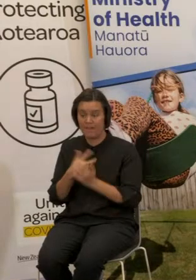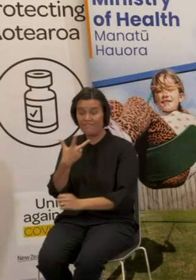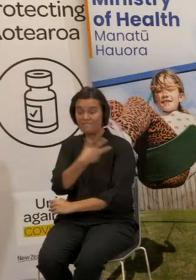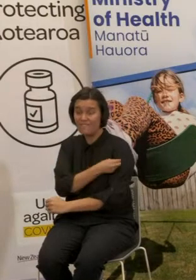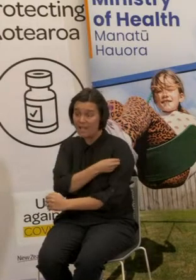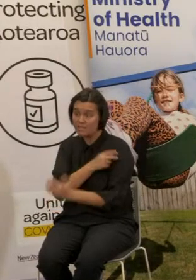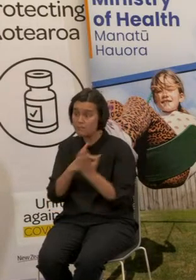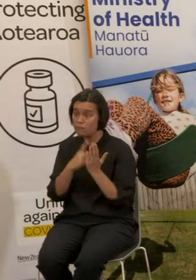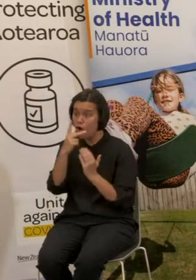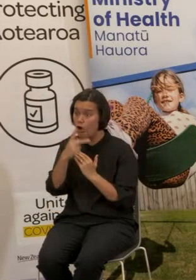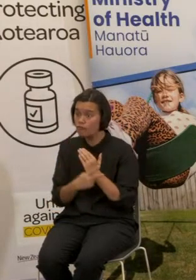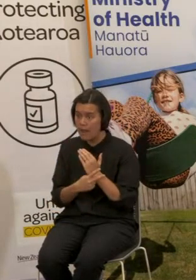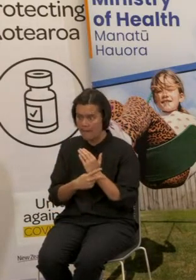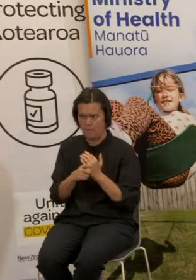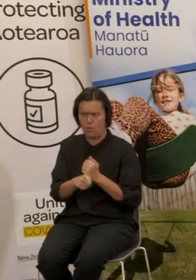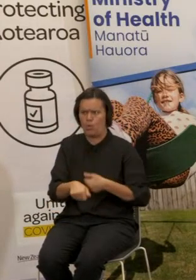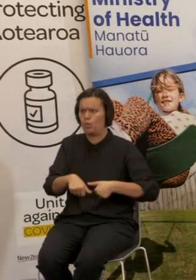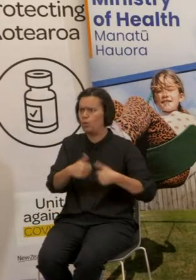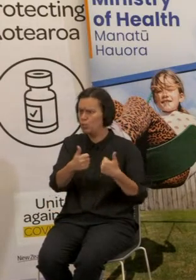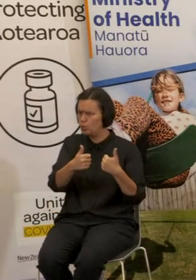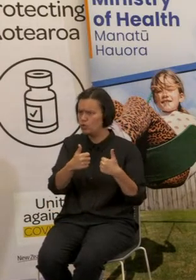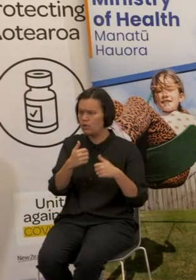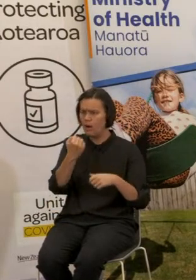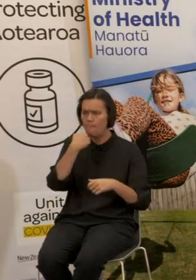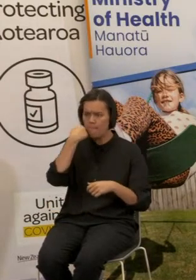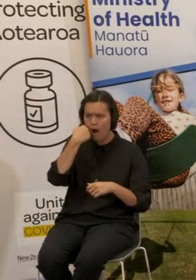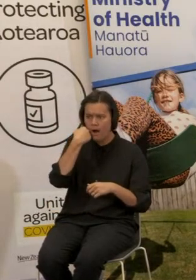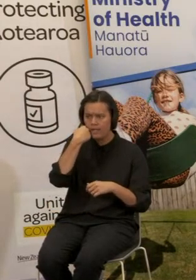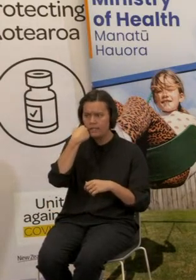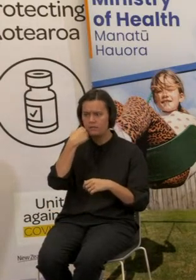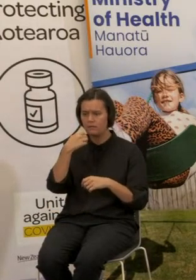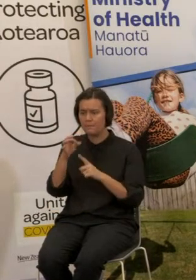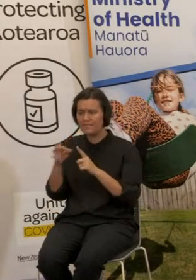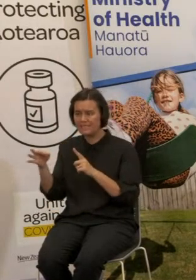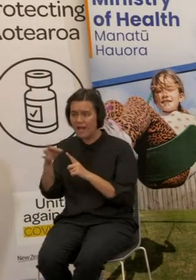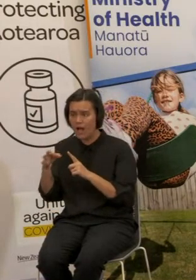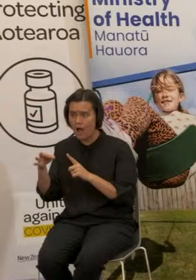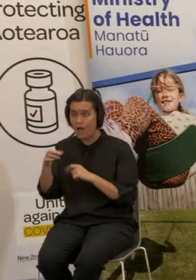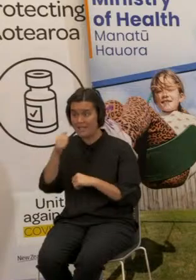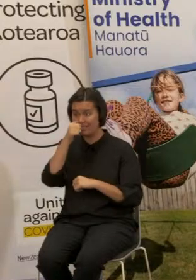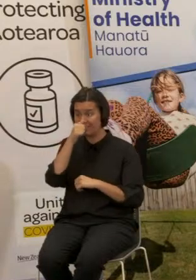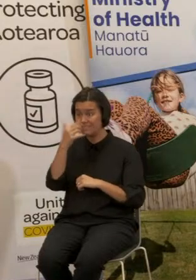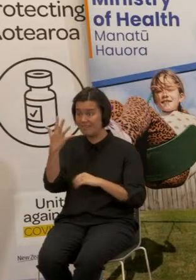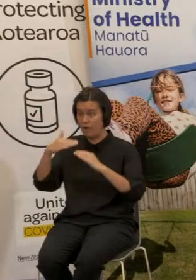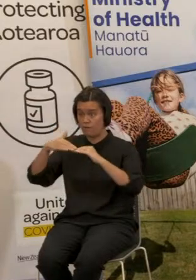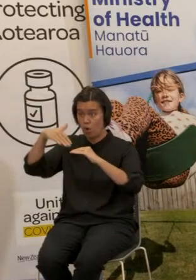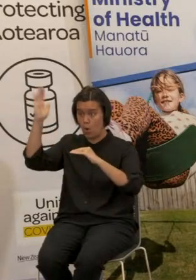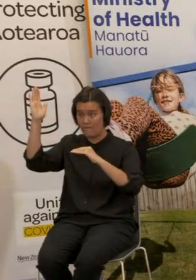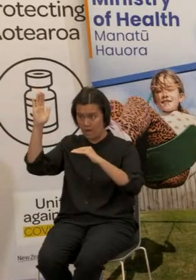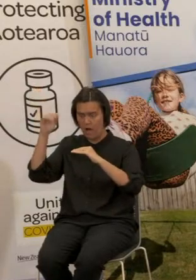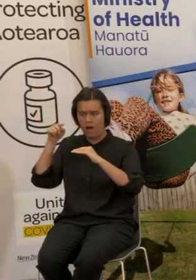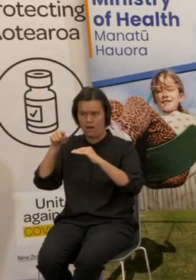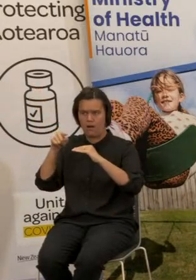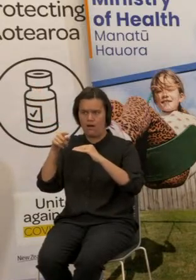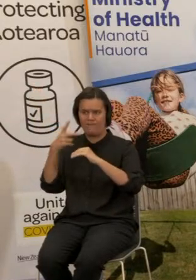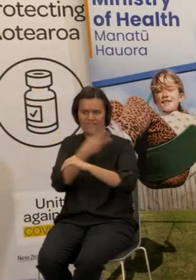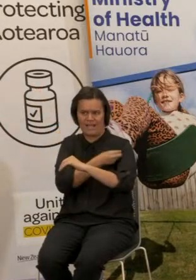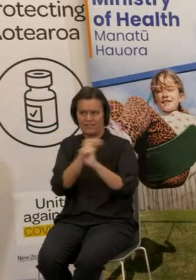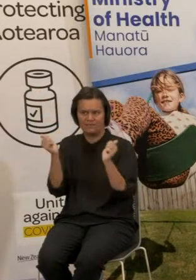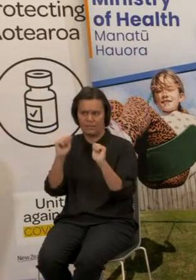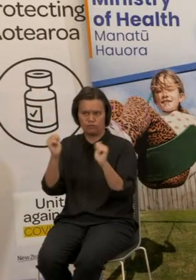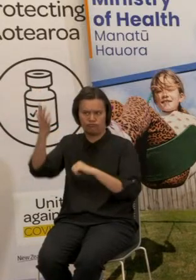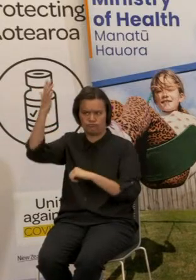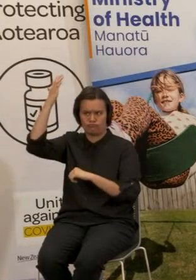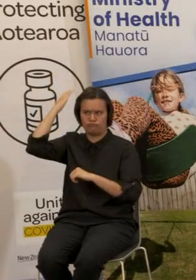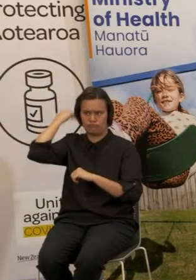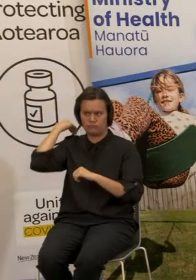rates amongst our over 65 Māori and Pacifica, so actually many of them will be becoming due for eligible for a